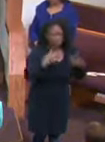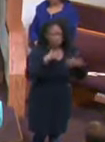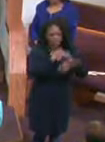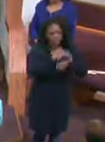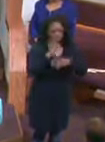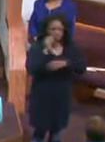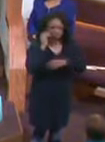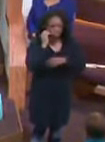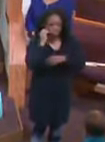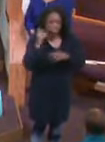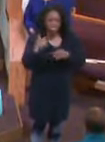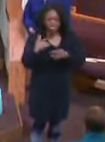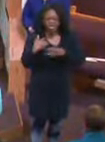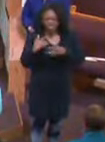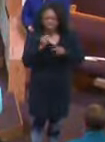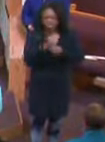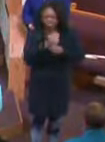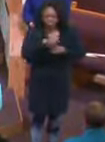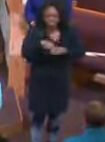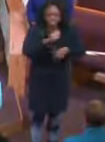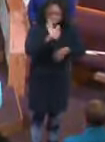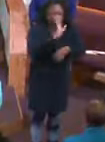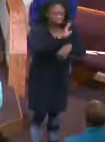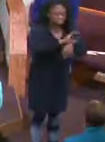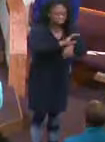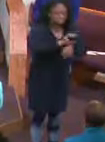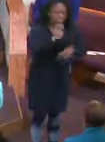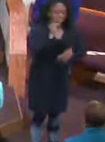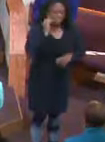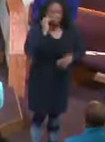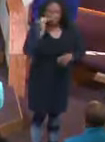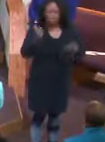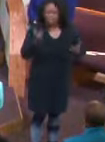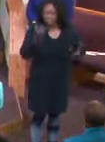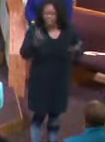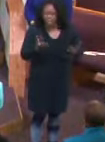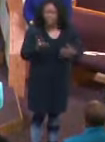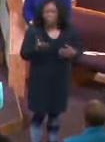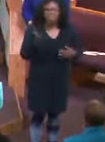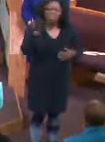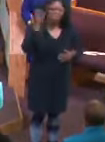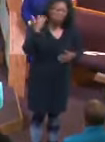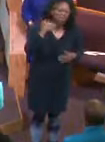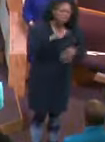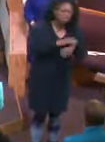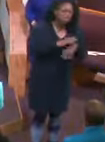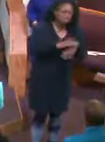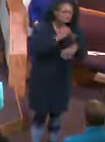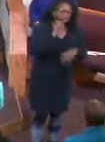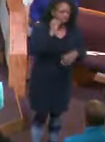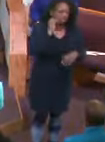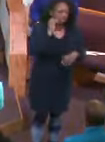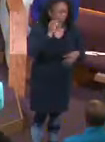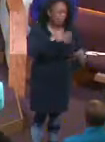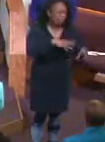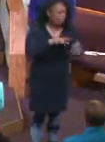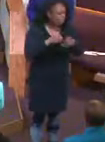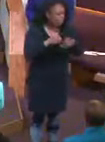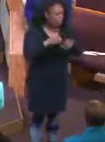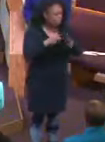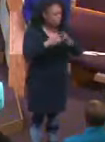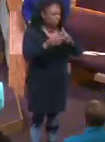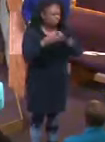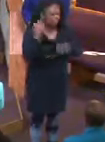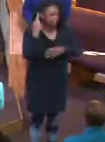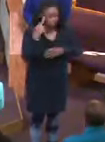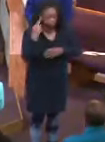considering making GNBC your church home. Maybe this was your church home, but you left. For whatever reason, you want to come on back